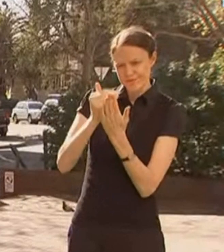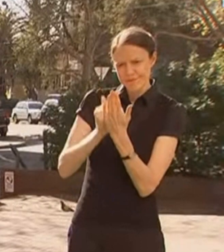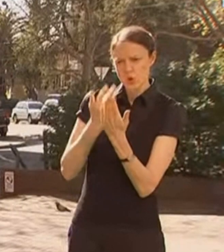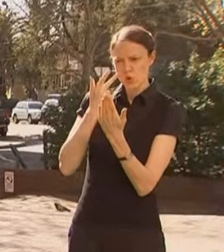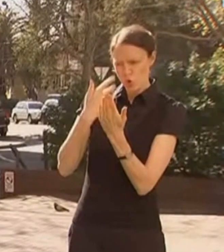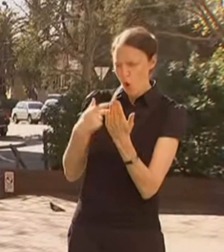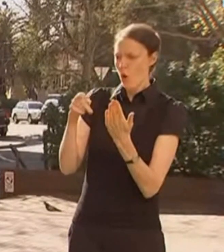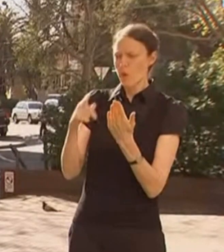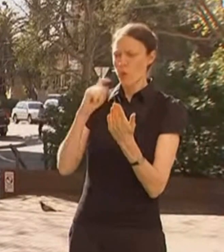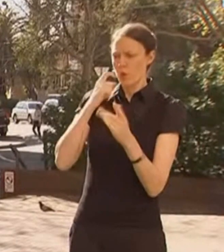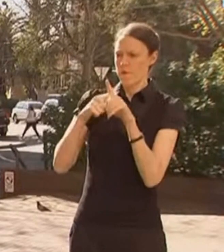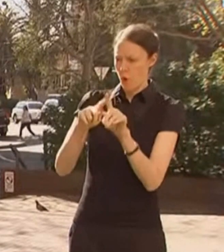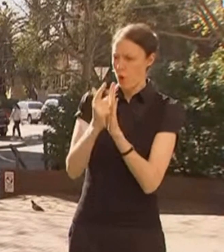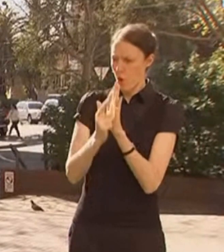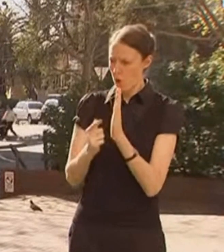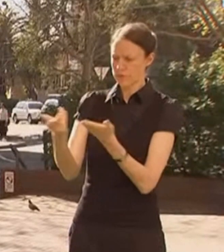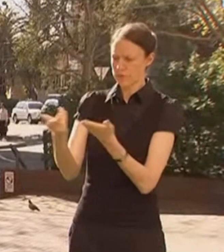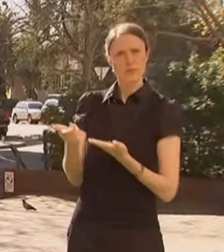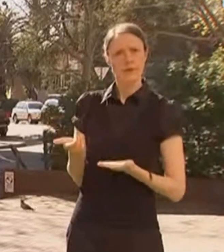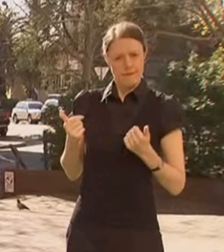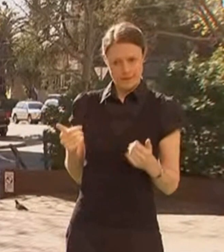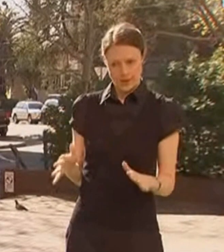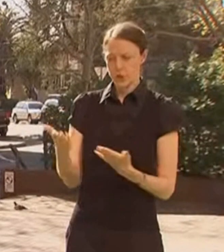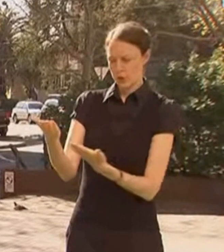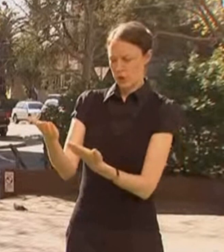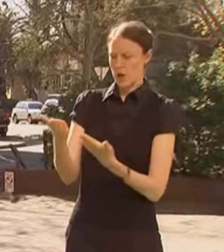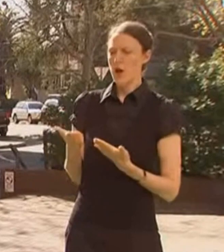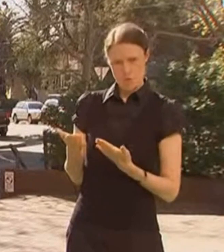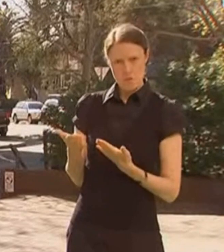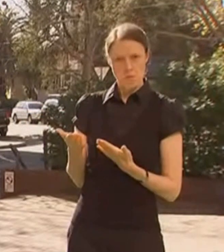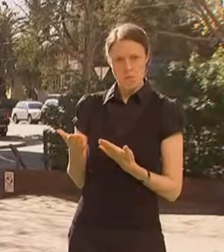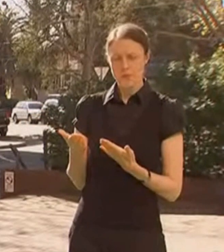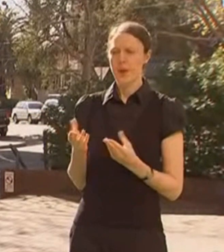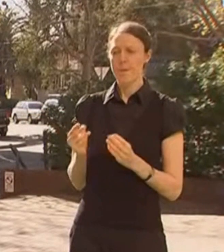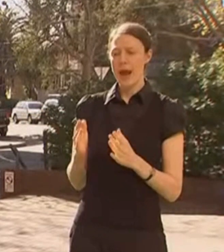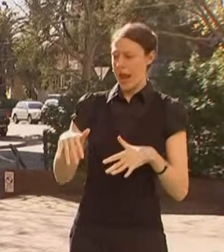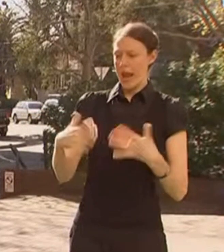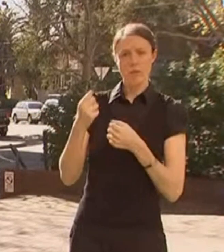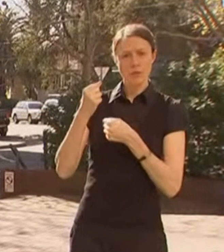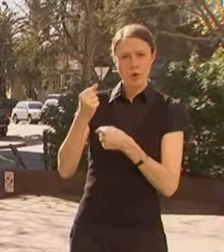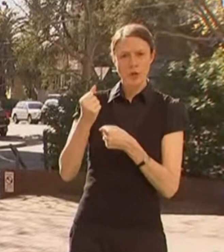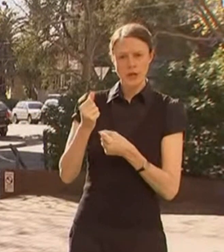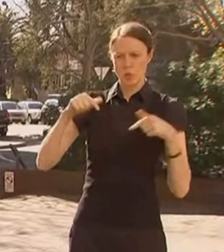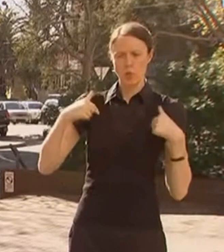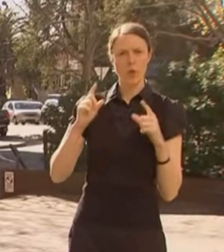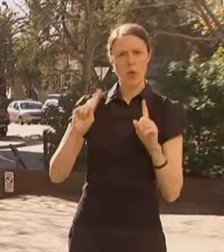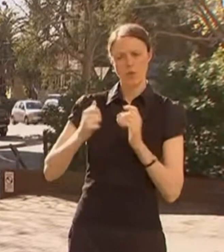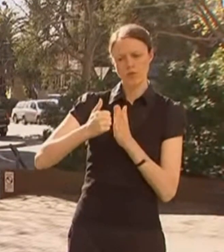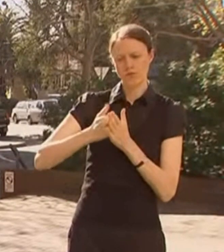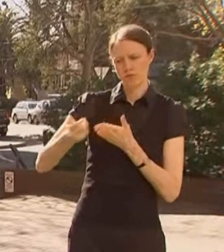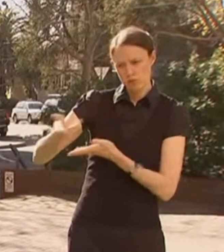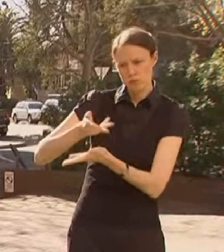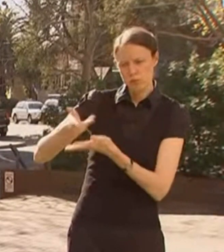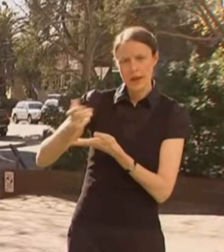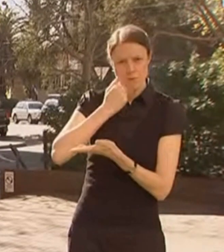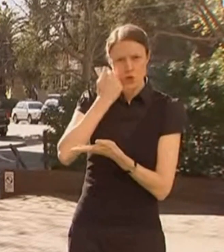on Saturday, started off as a static protest with 50 people. Police work with organisers who have to submit